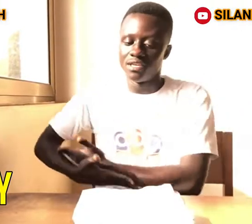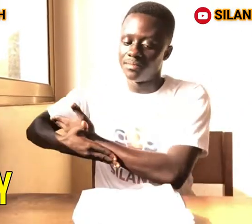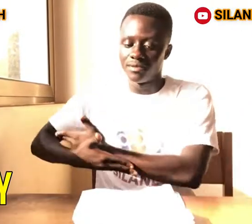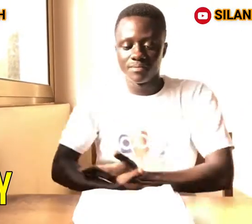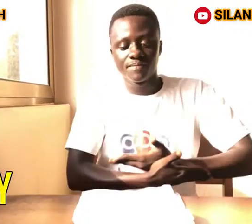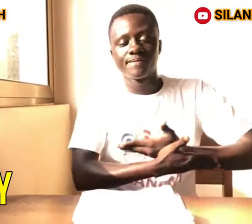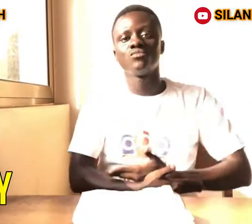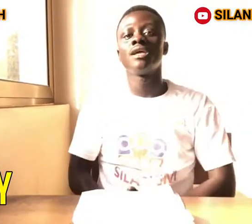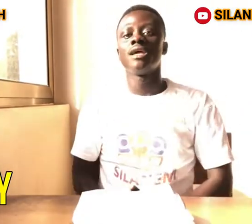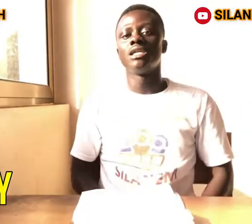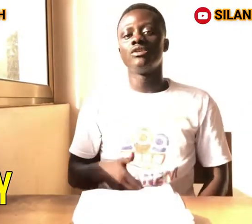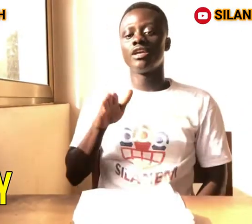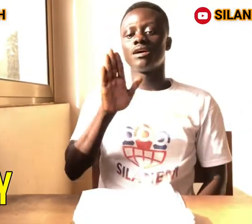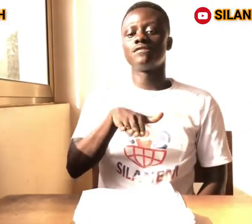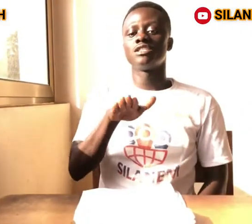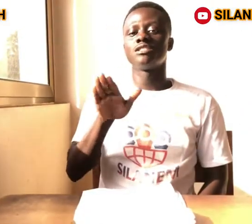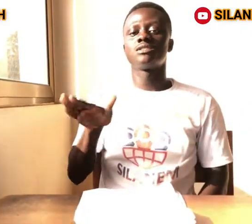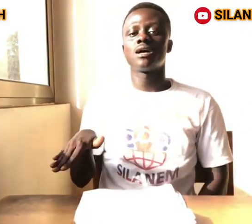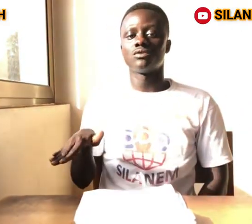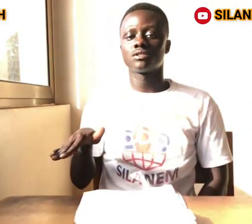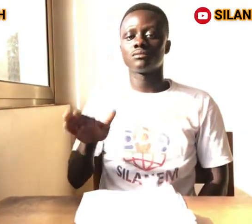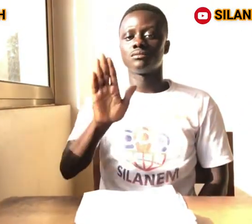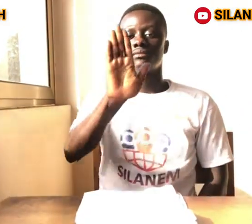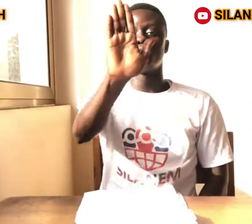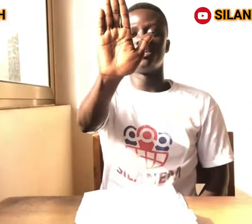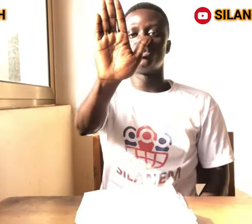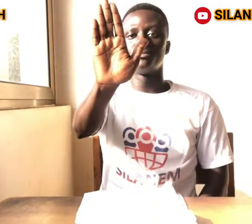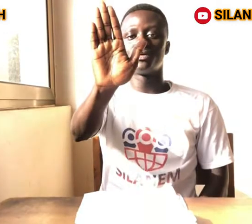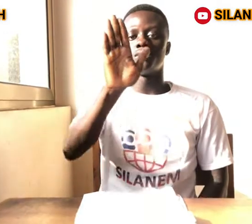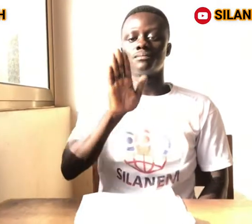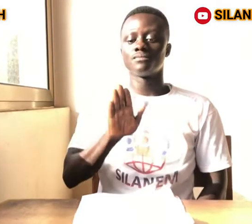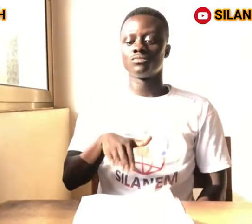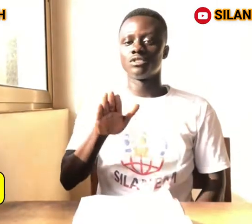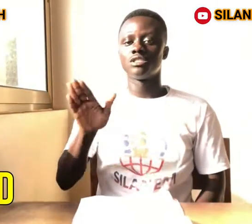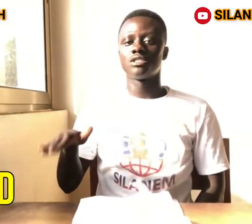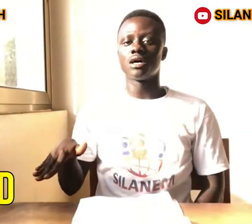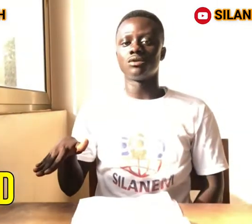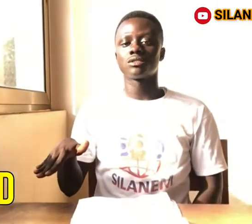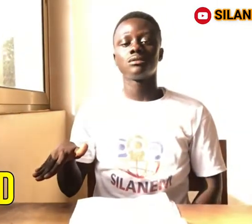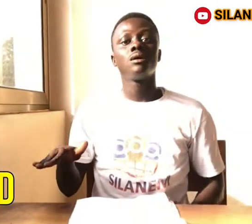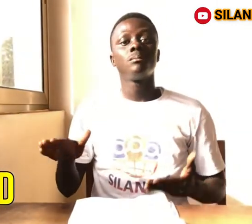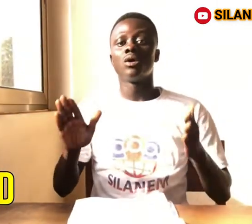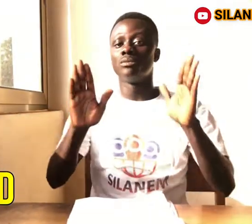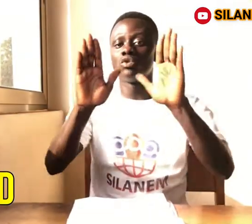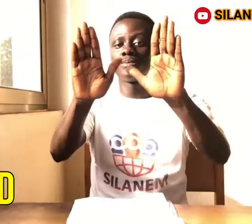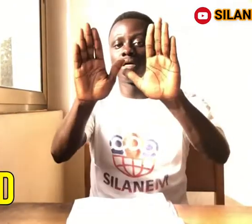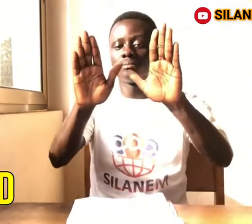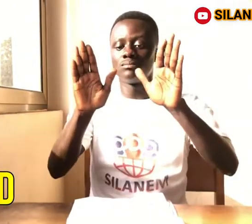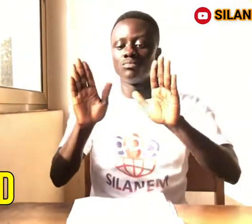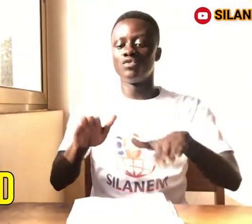baby. And then we have child with the open palm, child. But with both palm moving